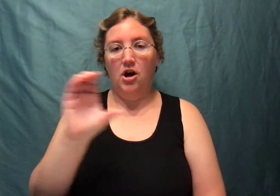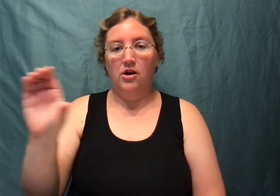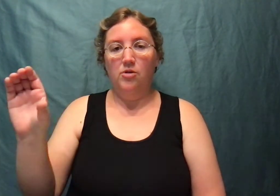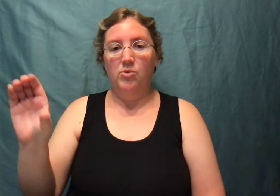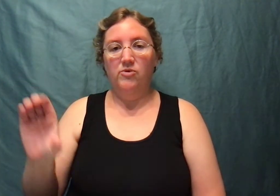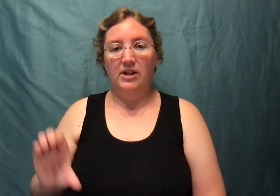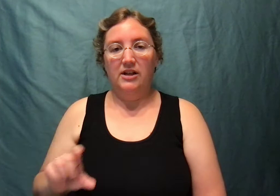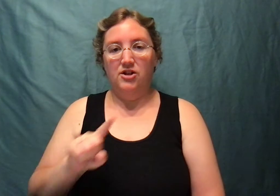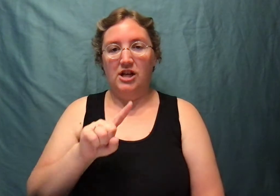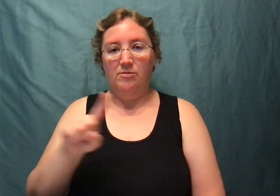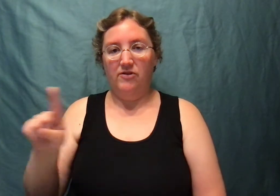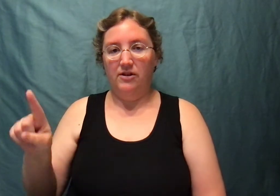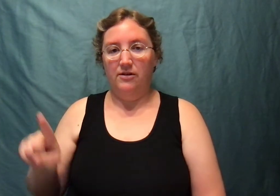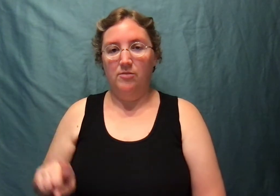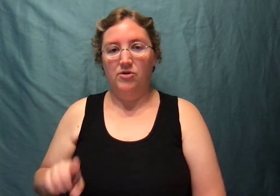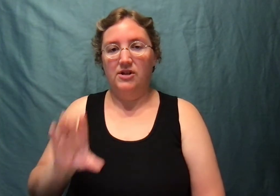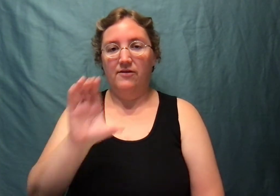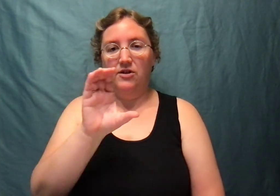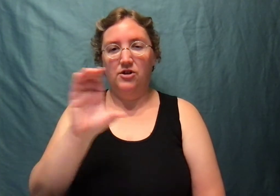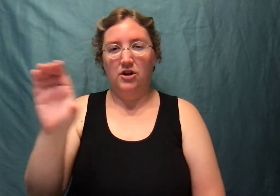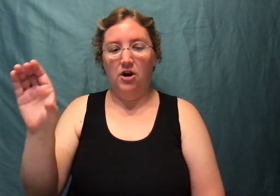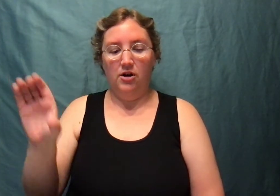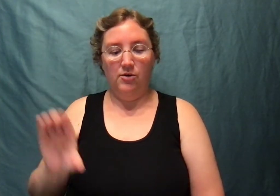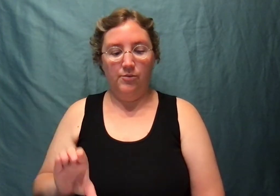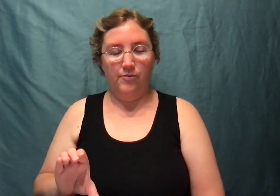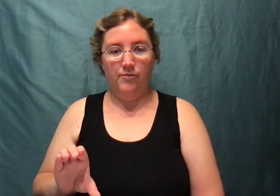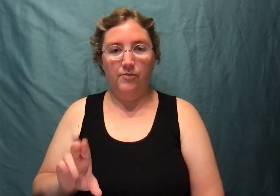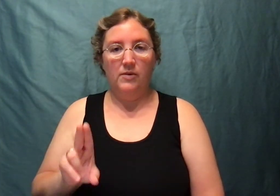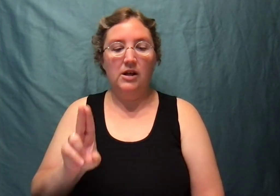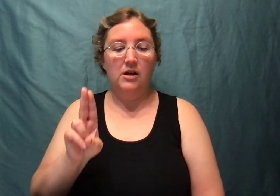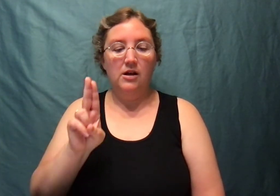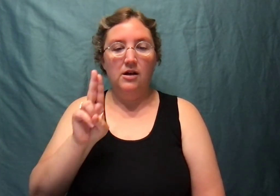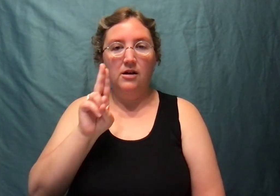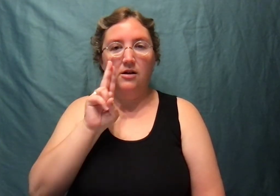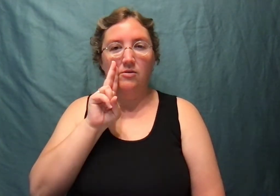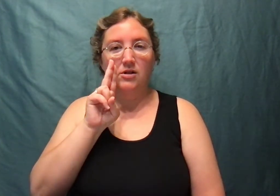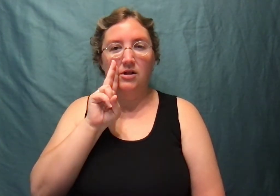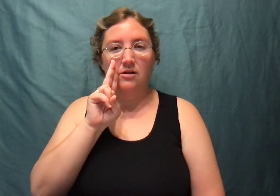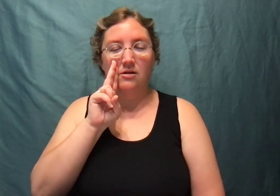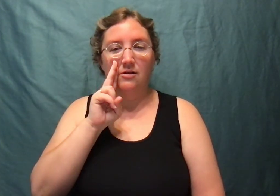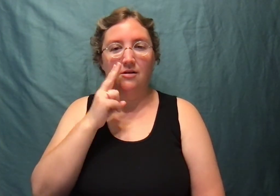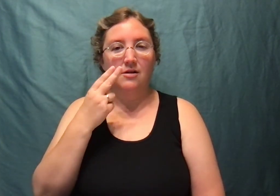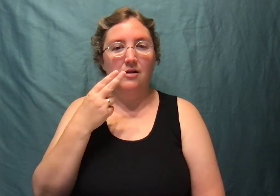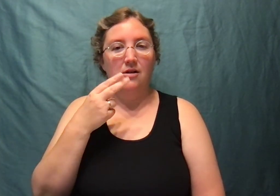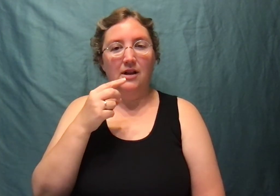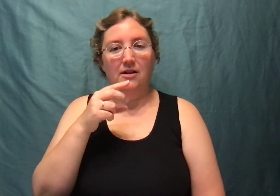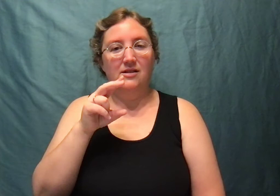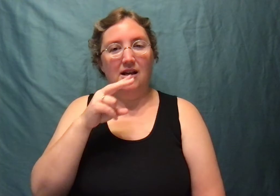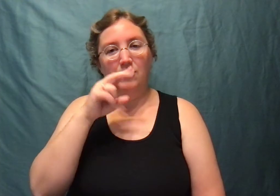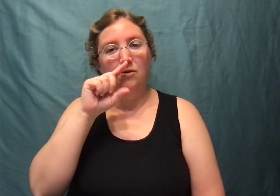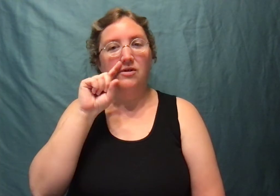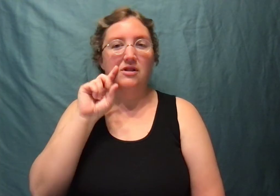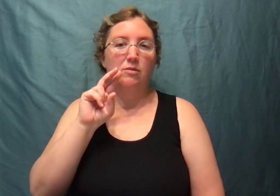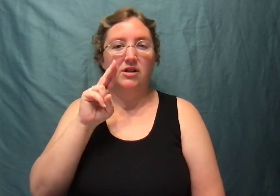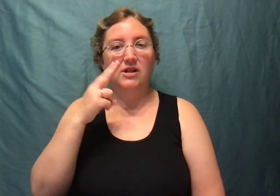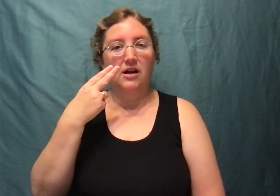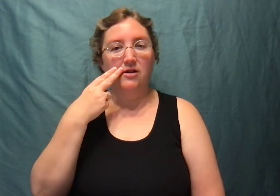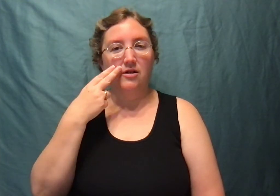Chicago, moves like in the shape of the number 7, Chicago, Houston, like Sam Houston's mustache,